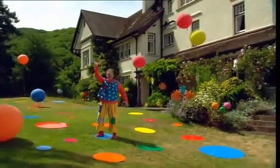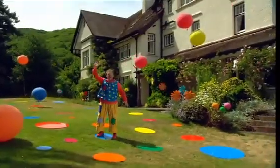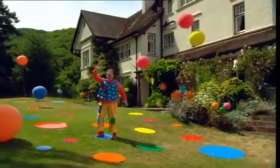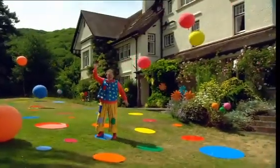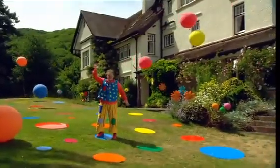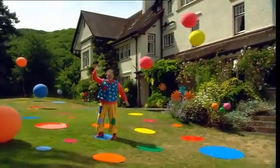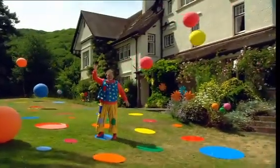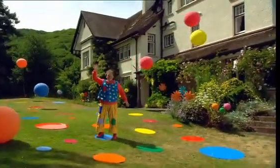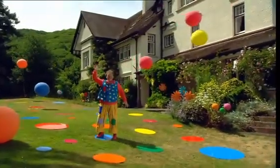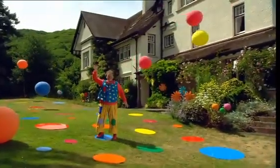Bye-bye!